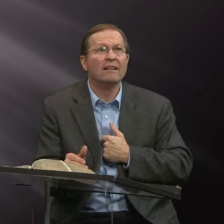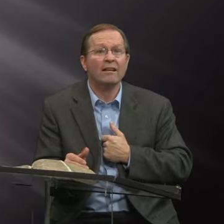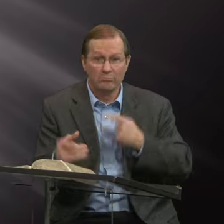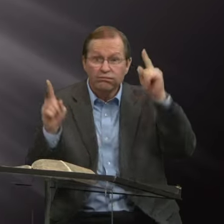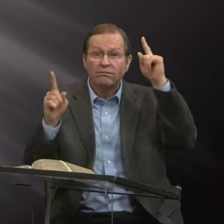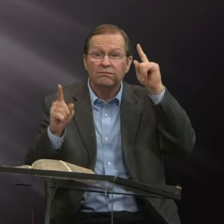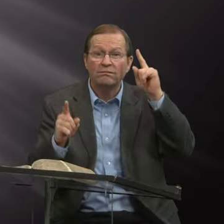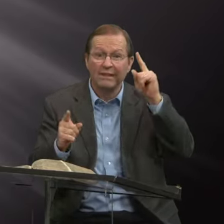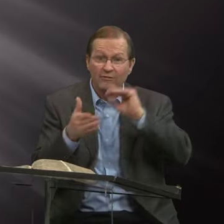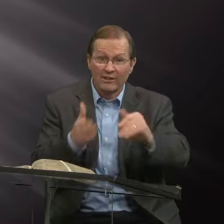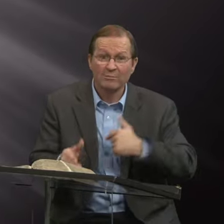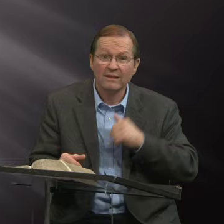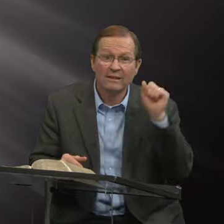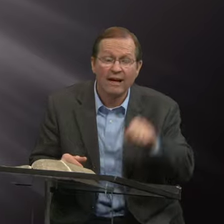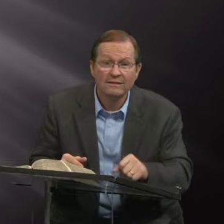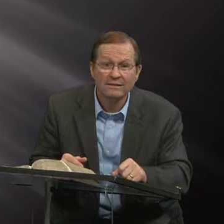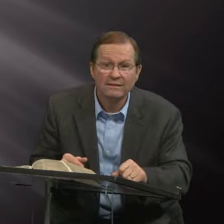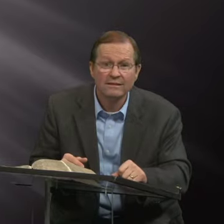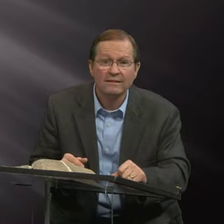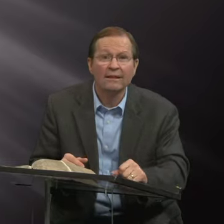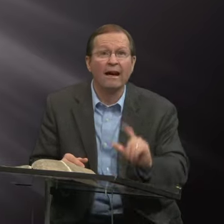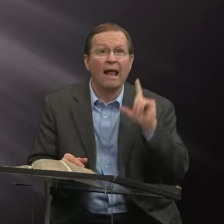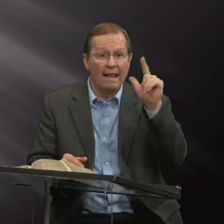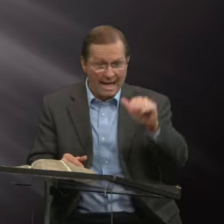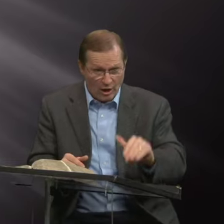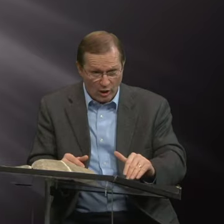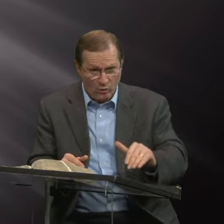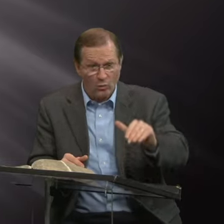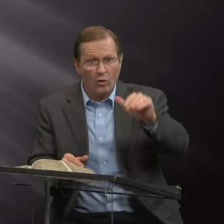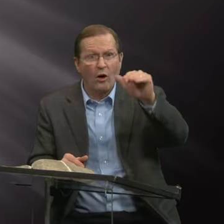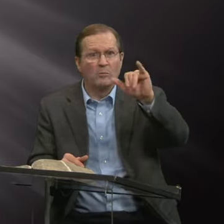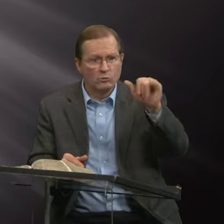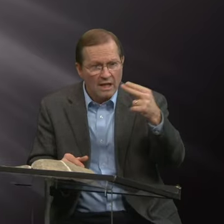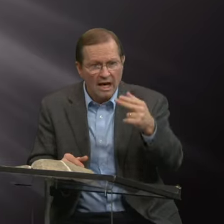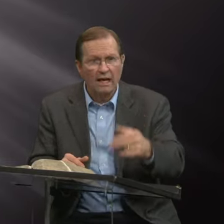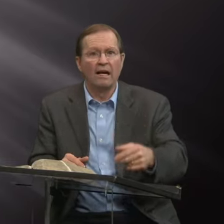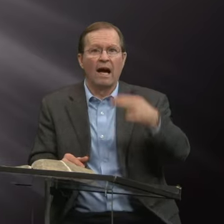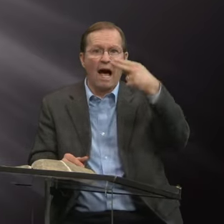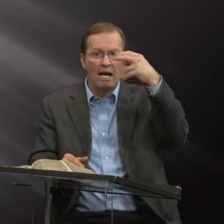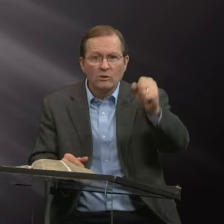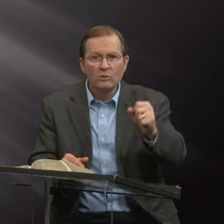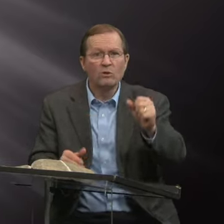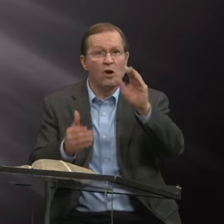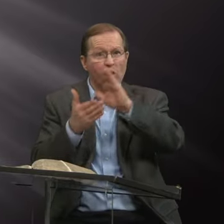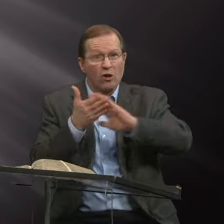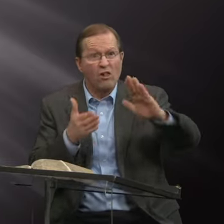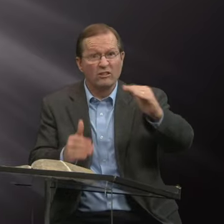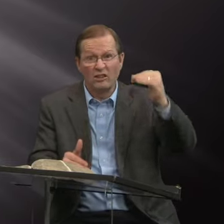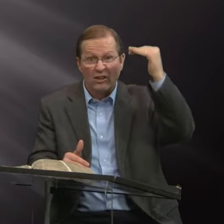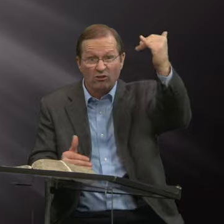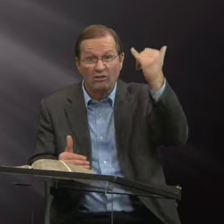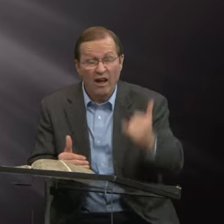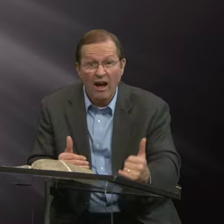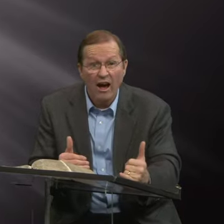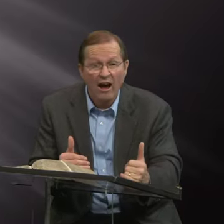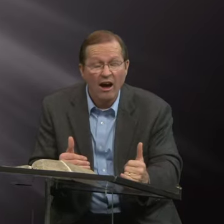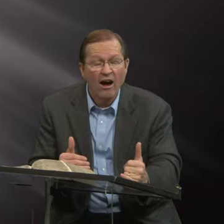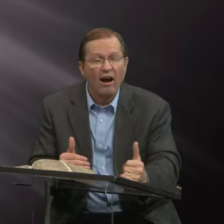word, that he died to forgive my sins through his blood. And as I grew up, I went to junior high school, even high